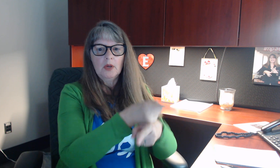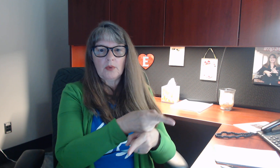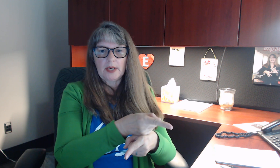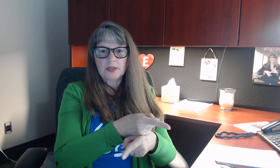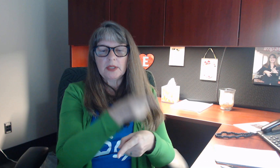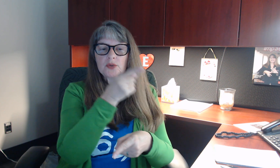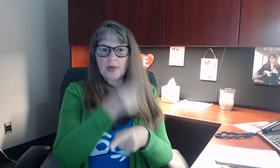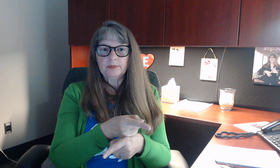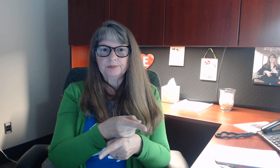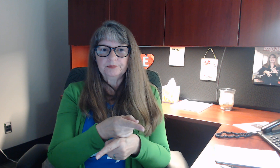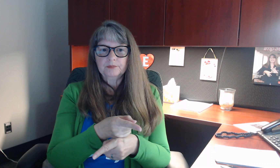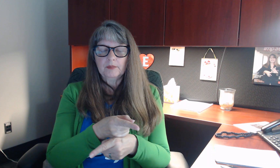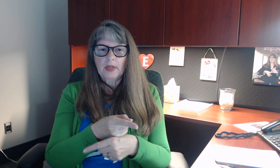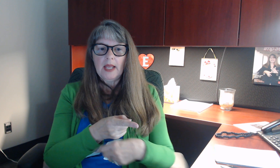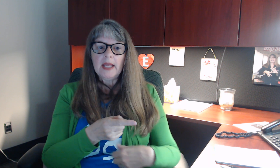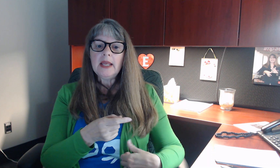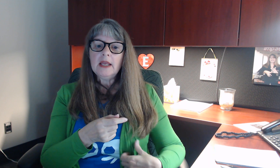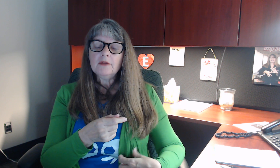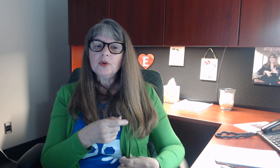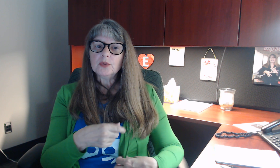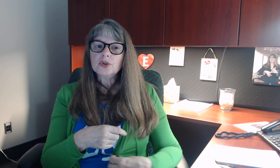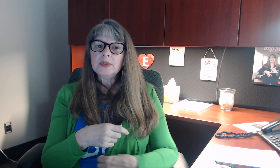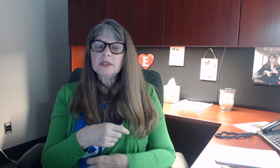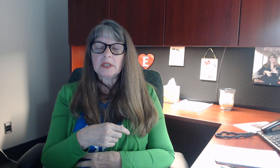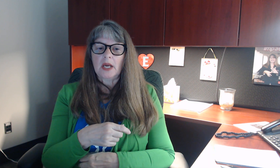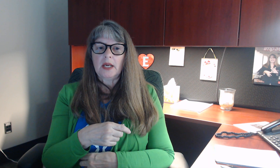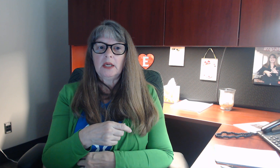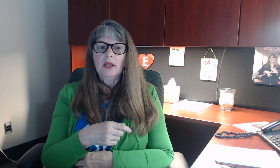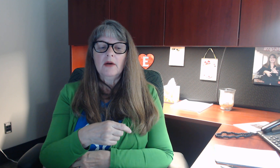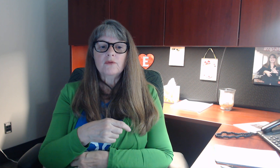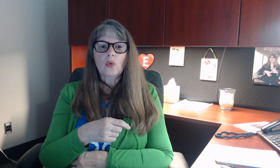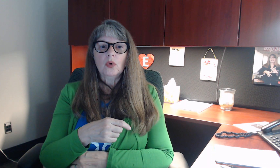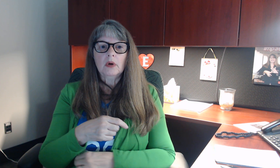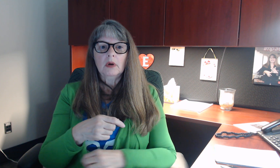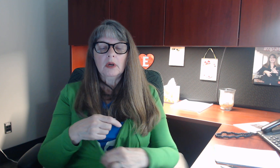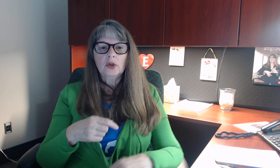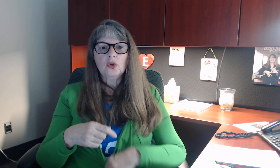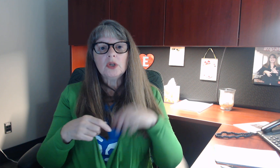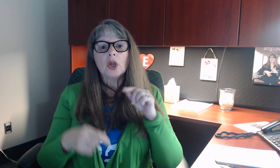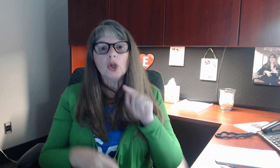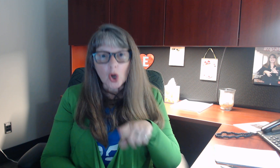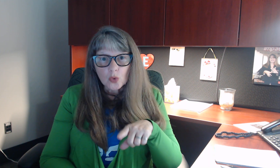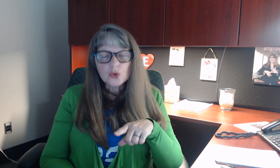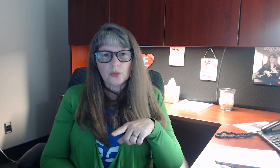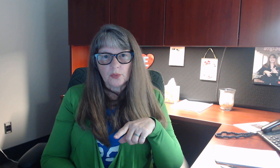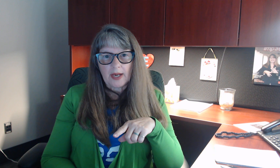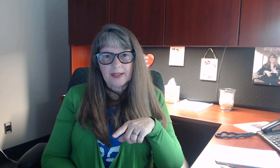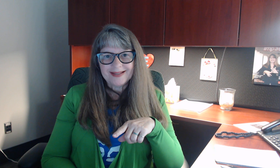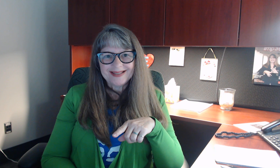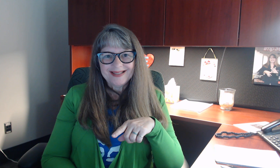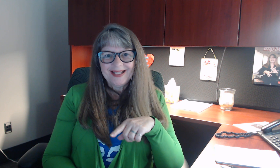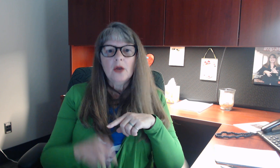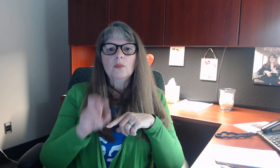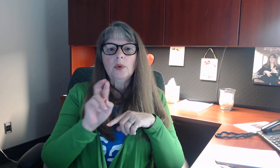Right, that's right. If you were doing the sign for you need to go to the right, we would do